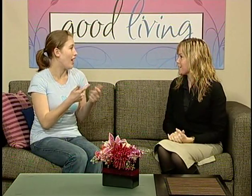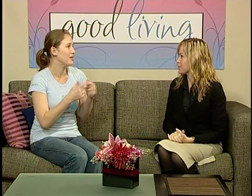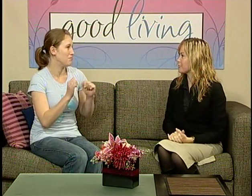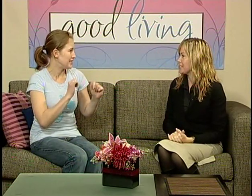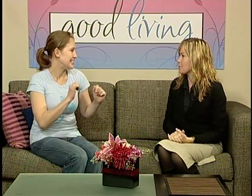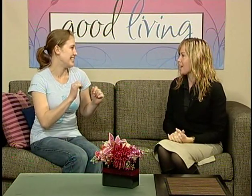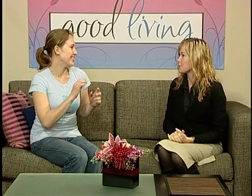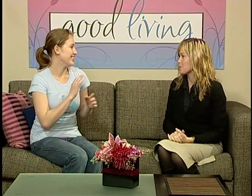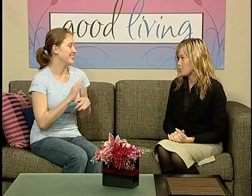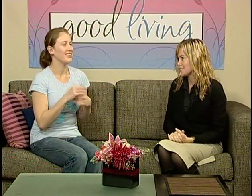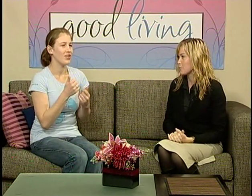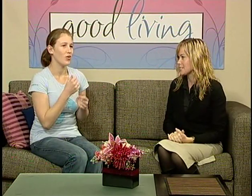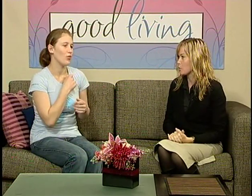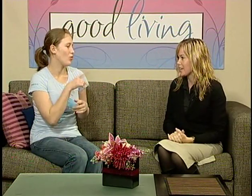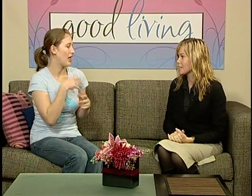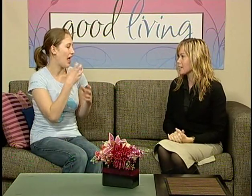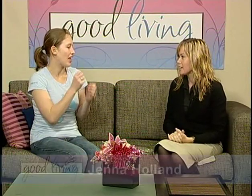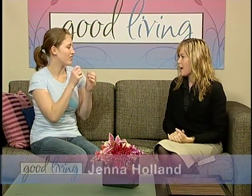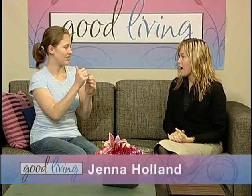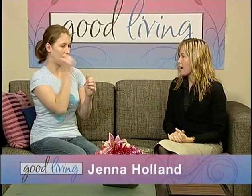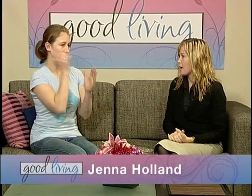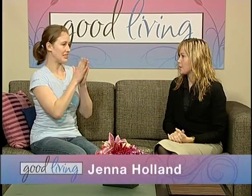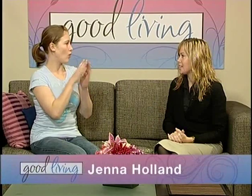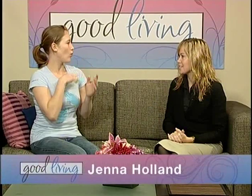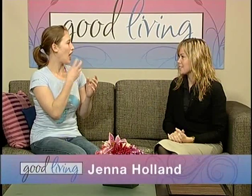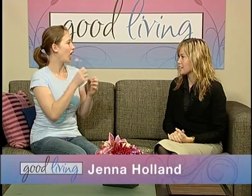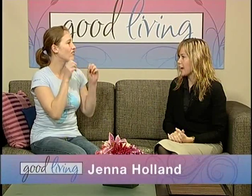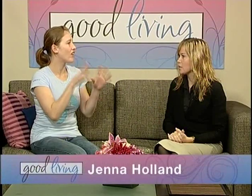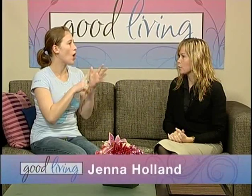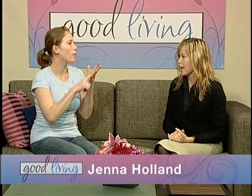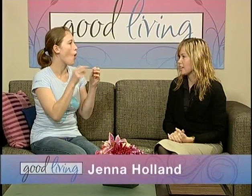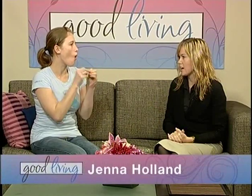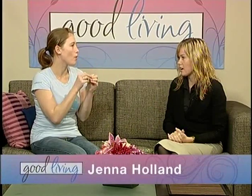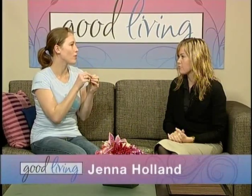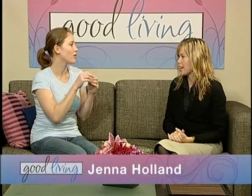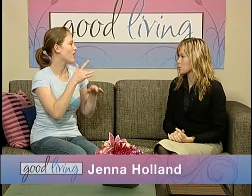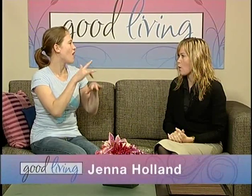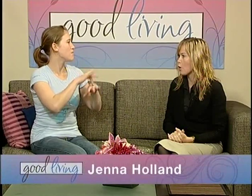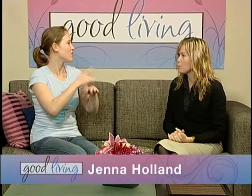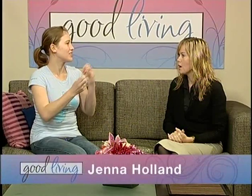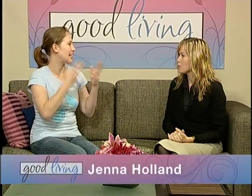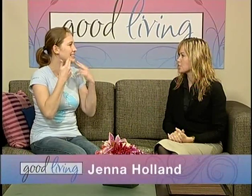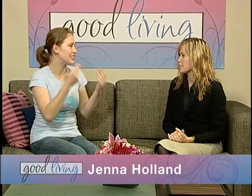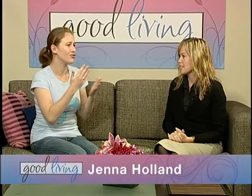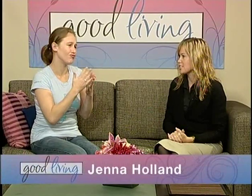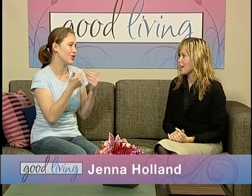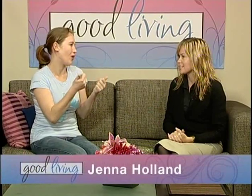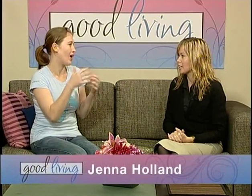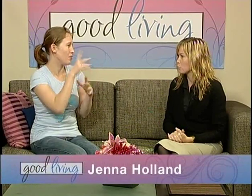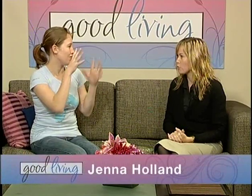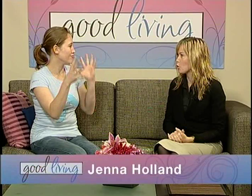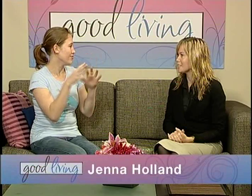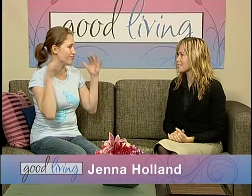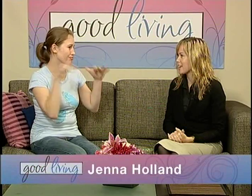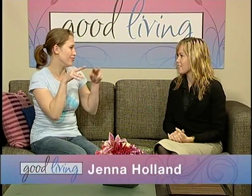Yeah, it went really well. It was a busy week. Last Sunday we had a flash mob, which is a sign